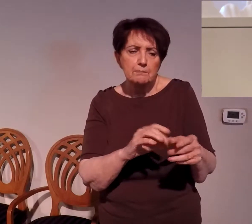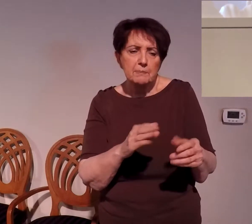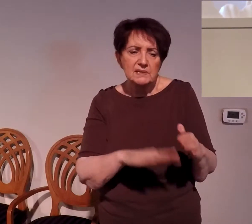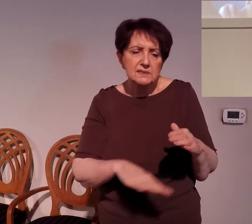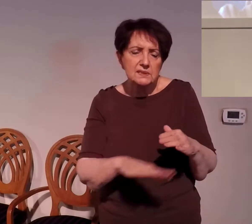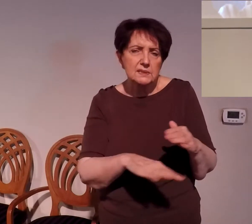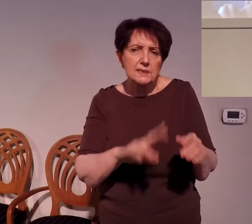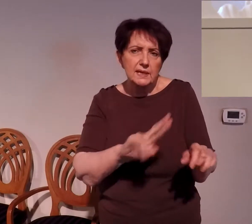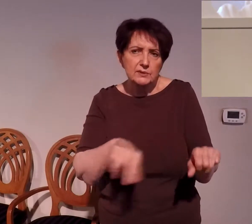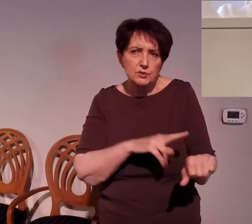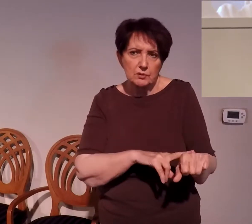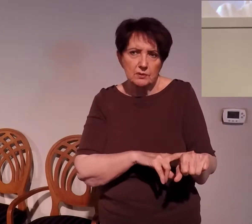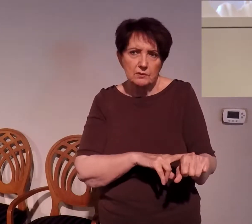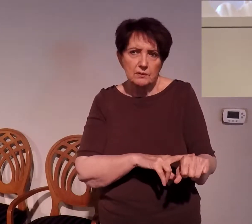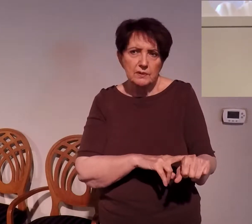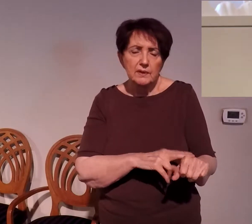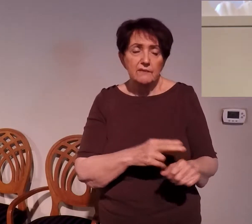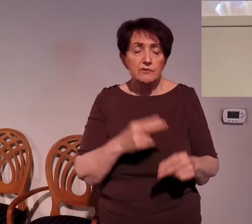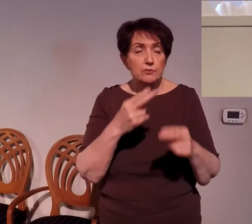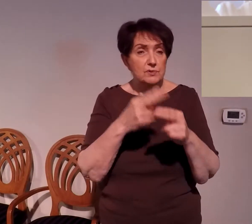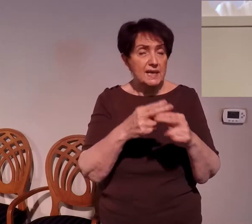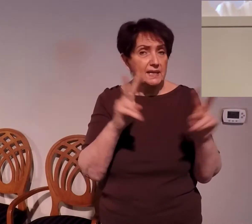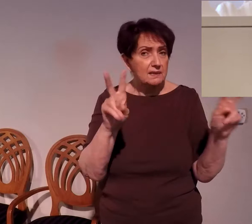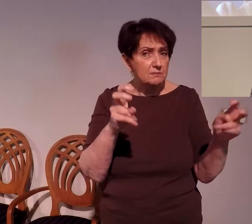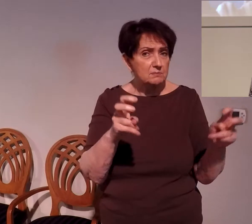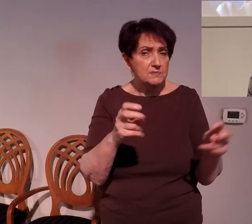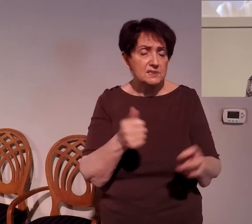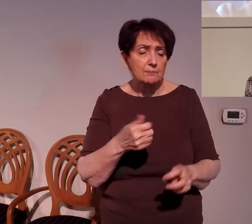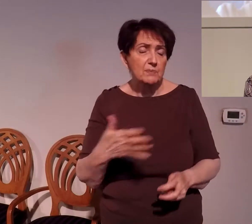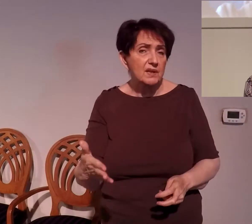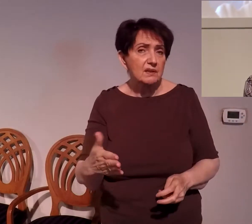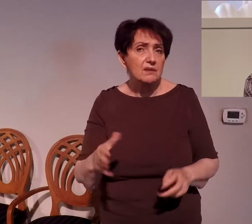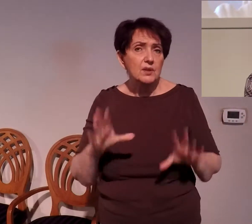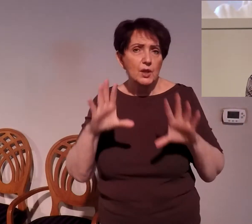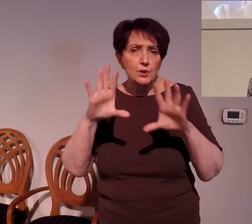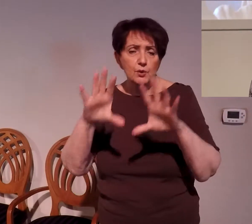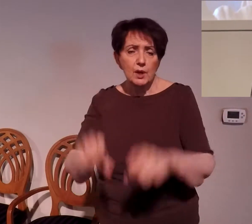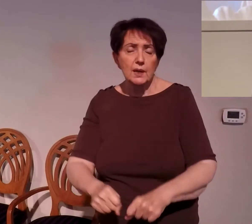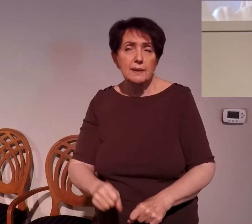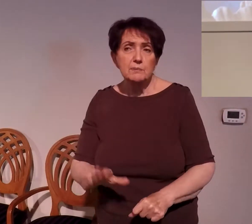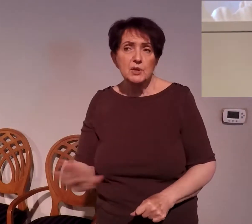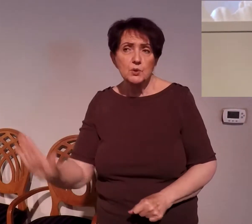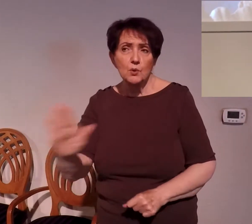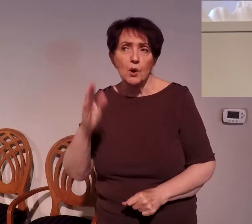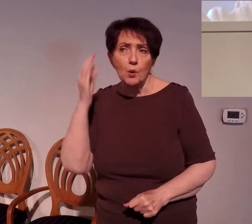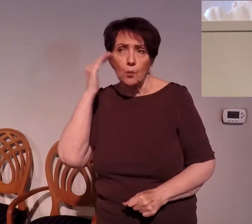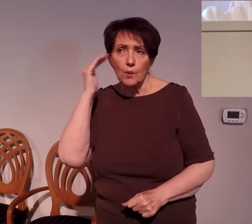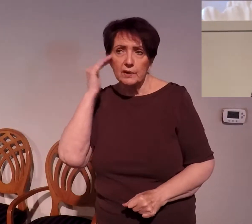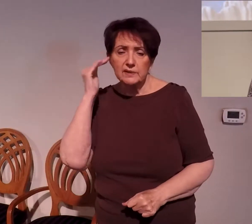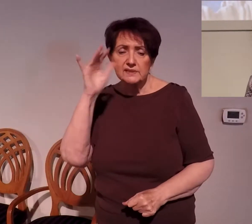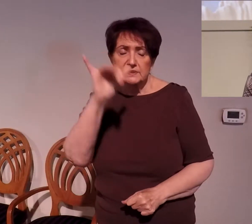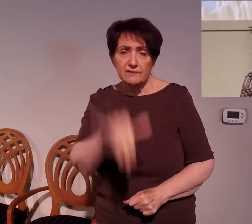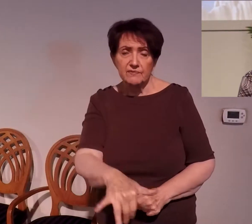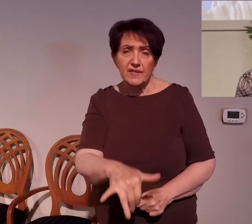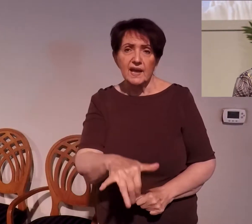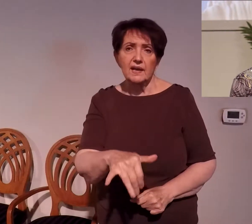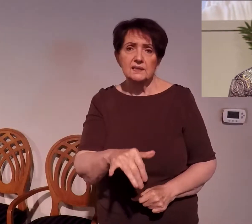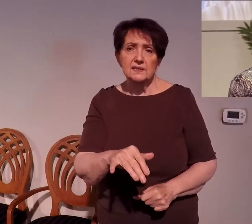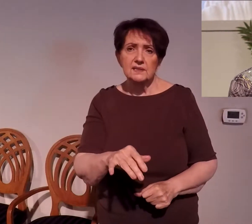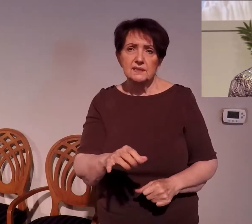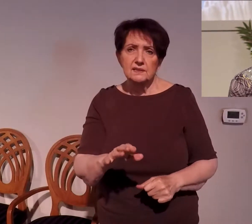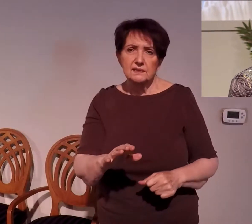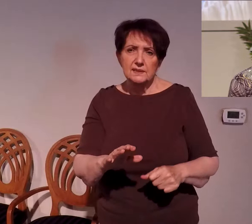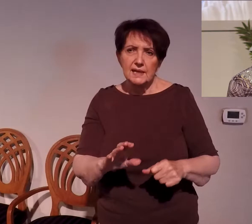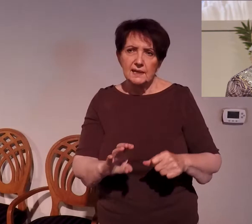that when we name something, we are claiming our awareness of that